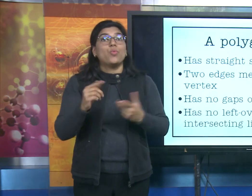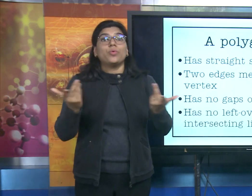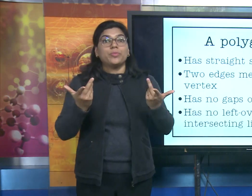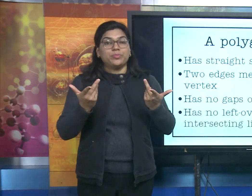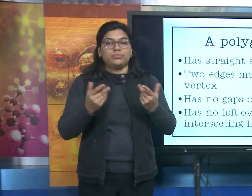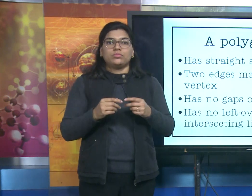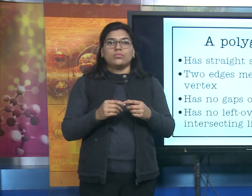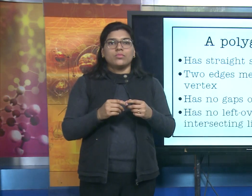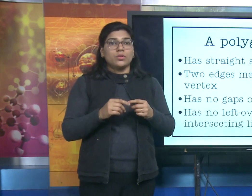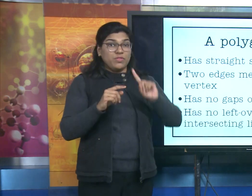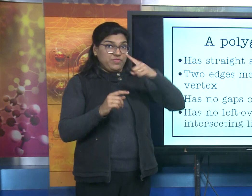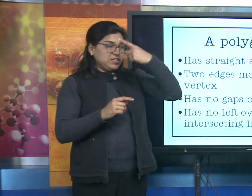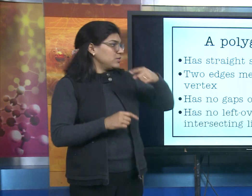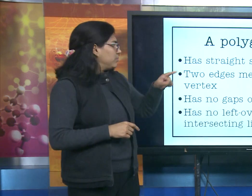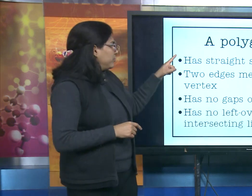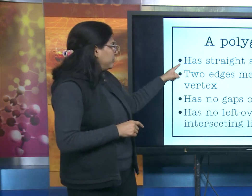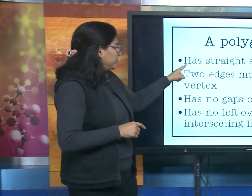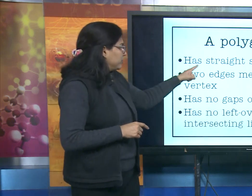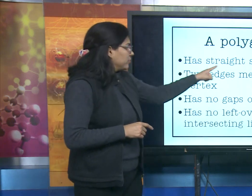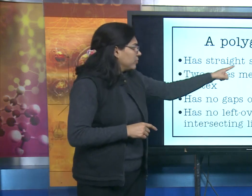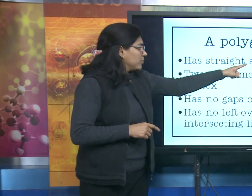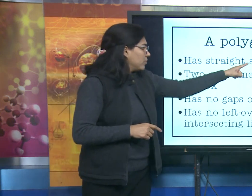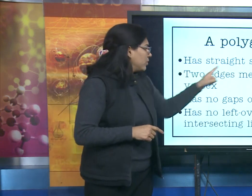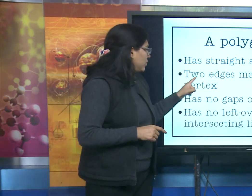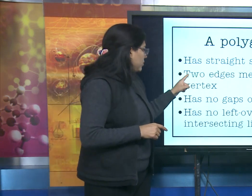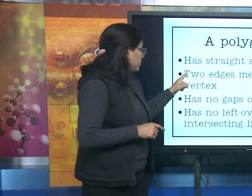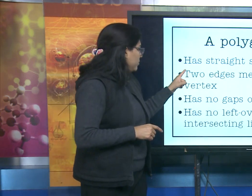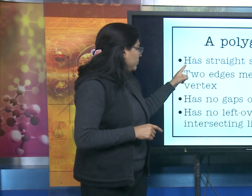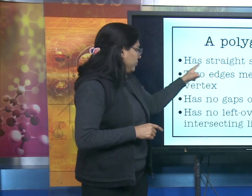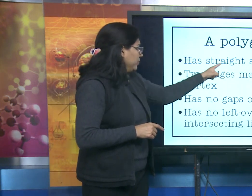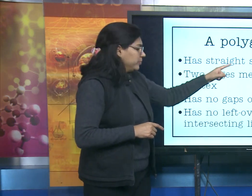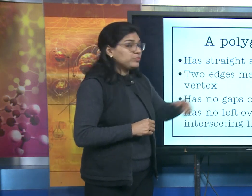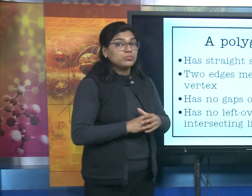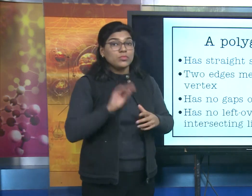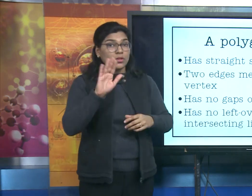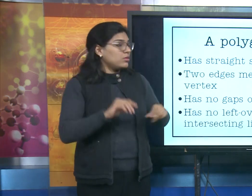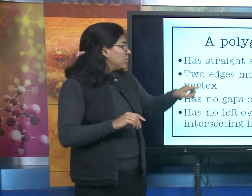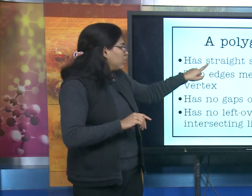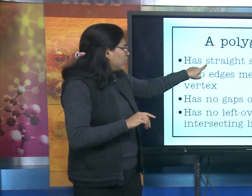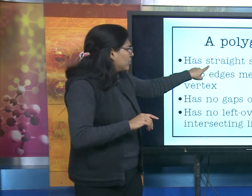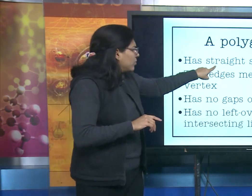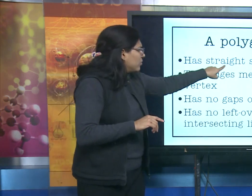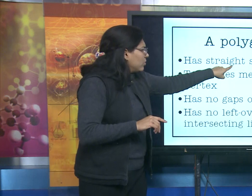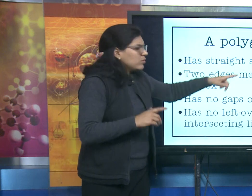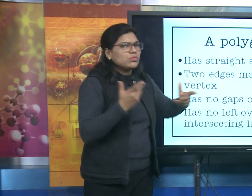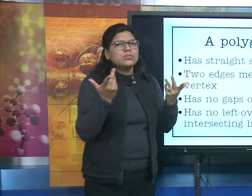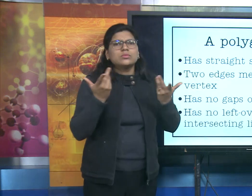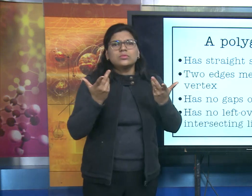All these polygons have different features. So these are all the features. When we see the